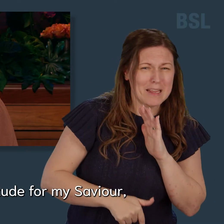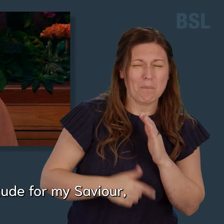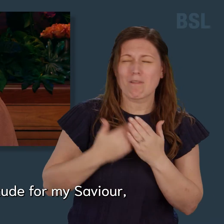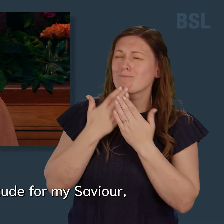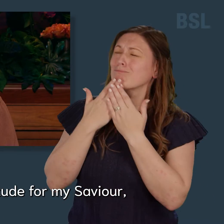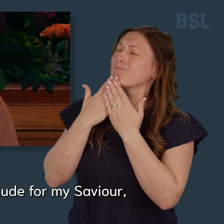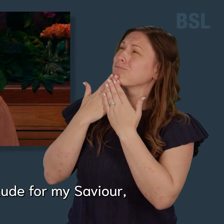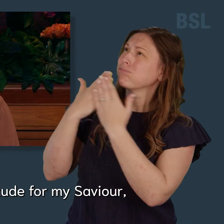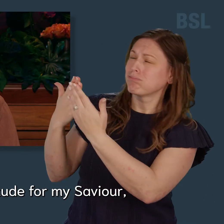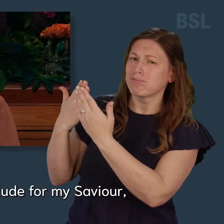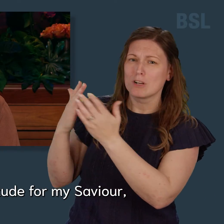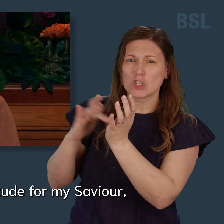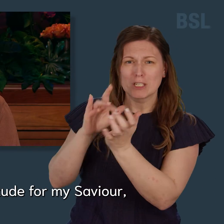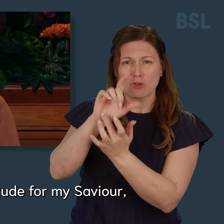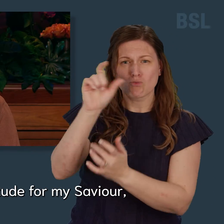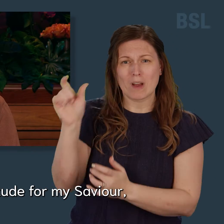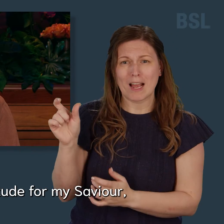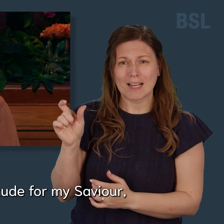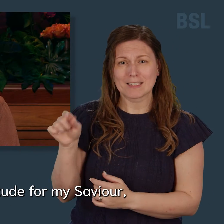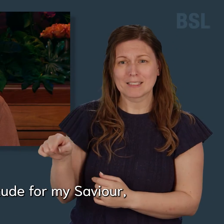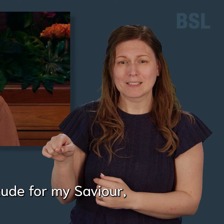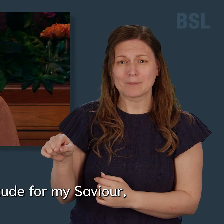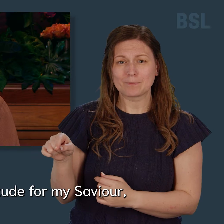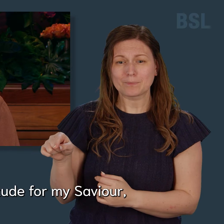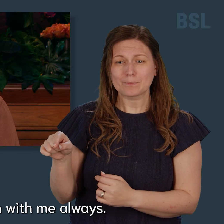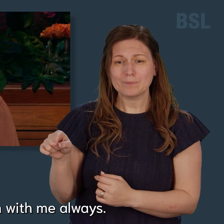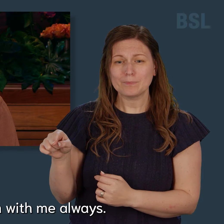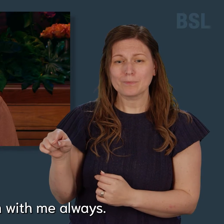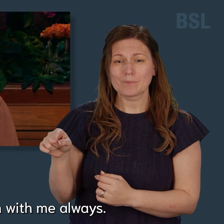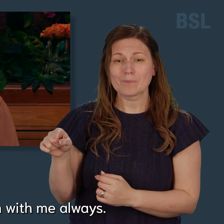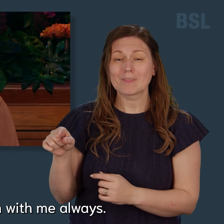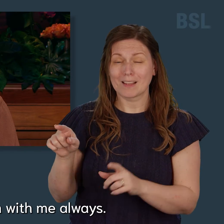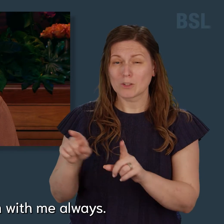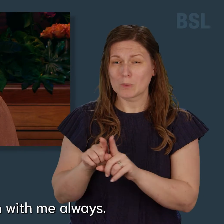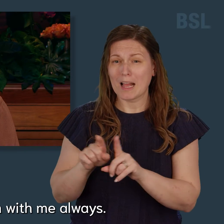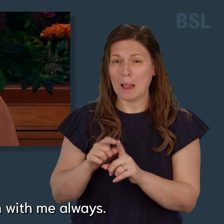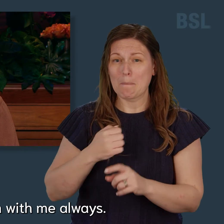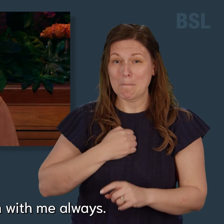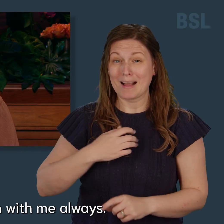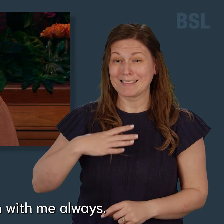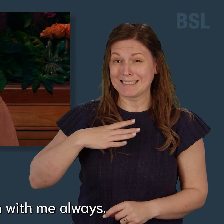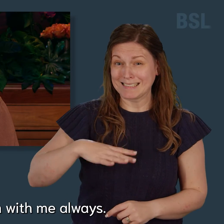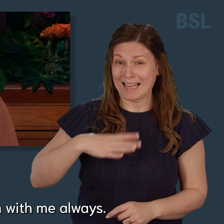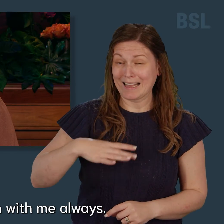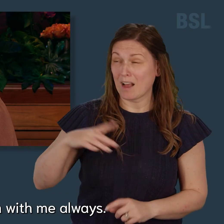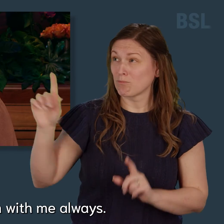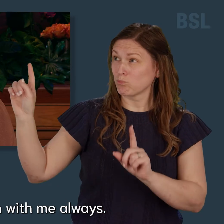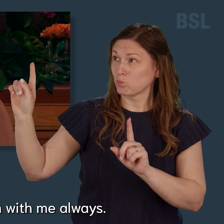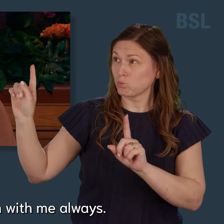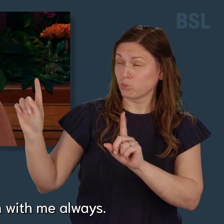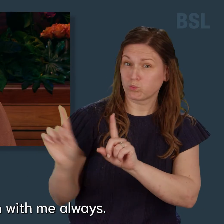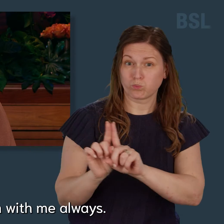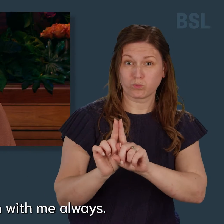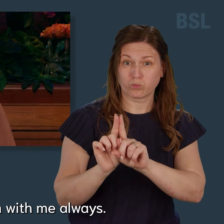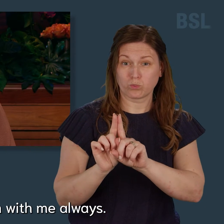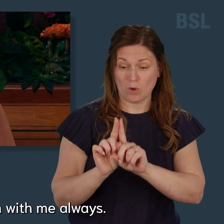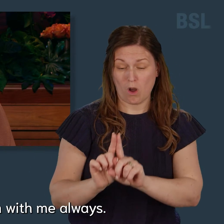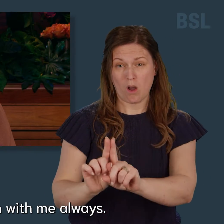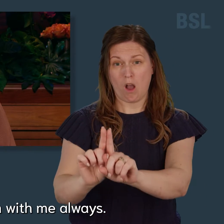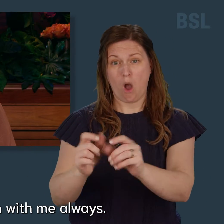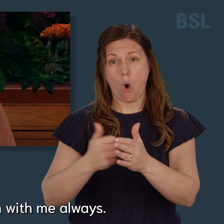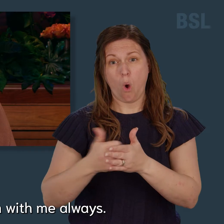deep gratitude for my Savior Jesus Christ and my desire to have him with me